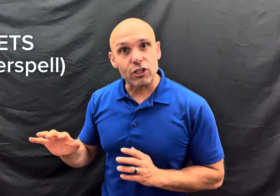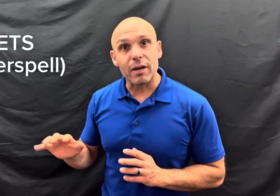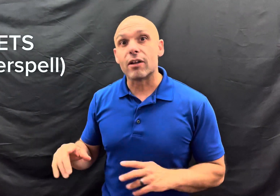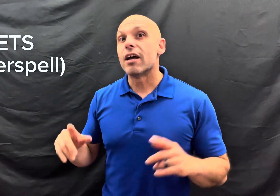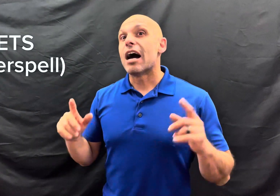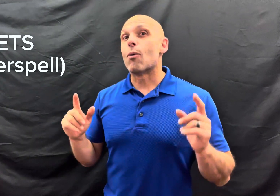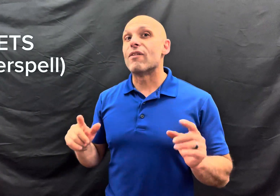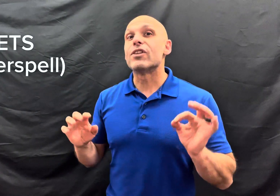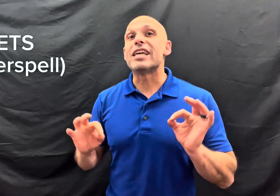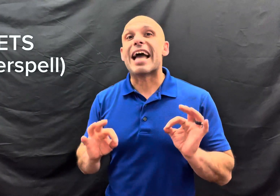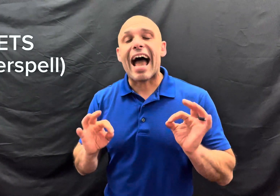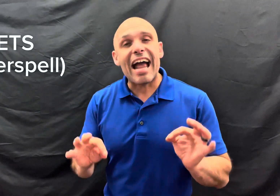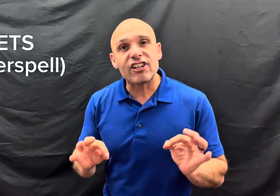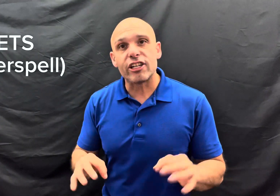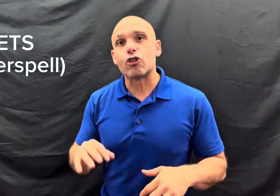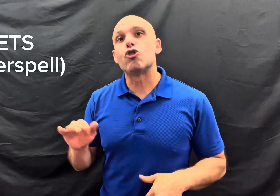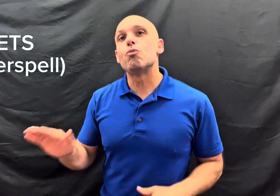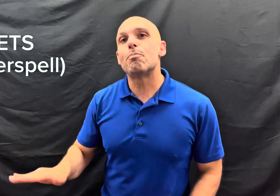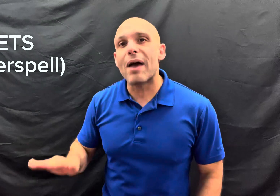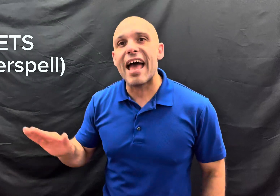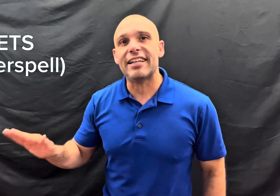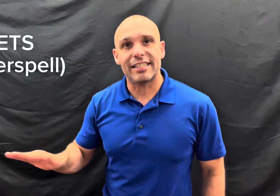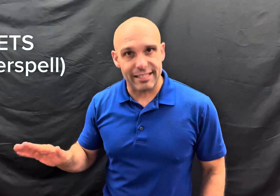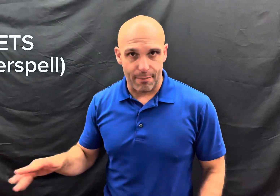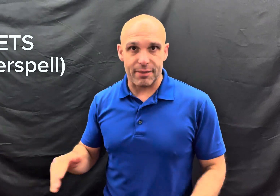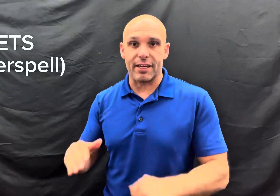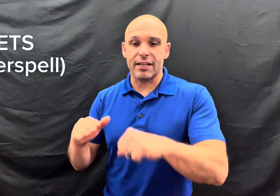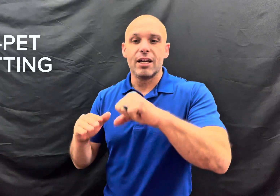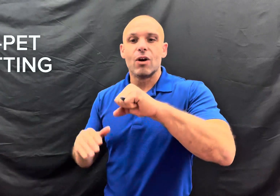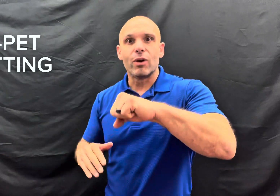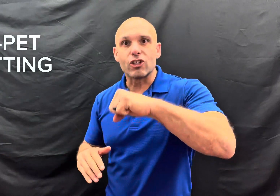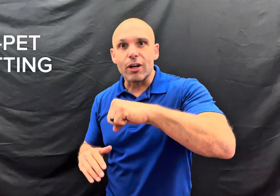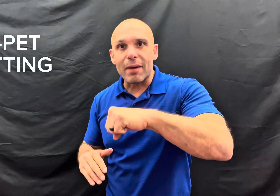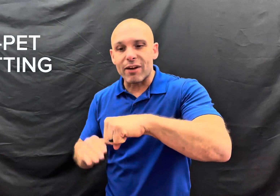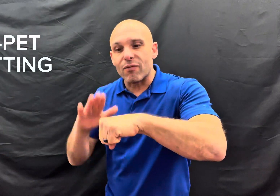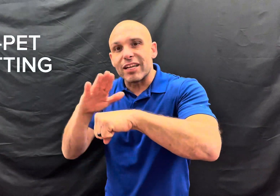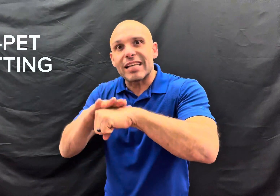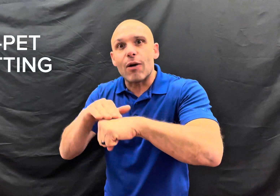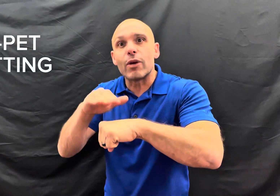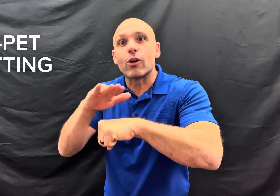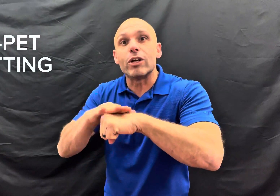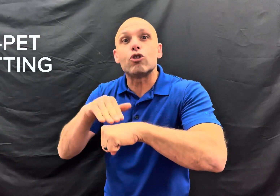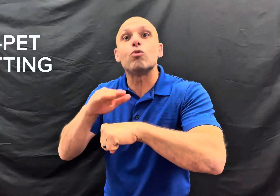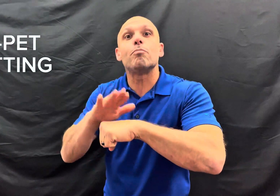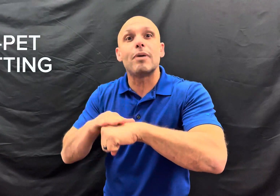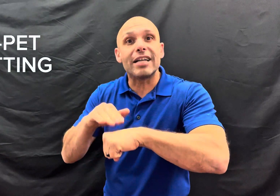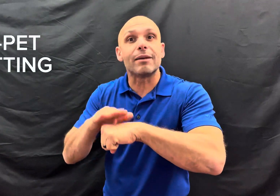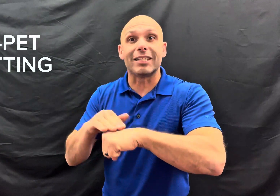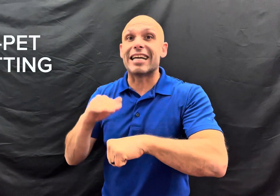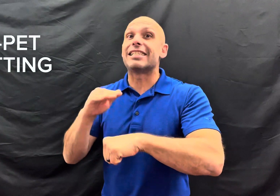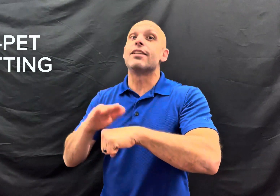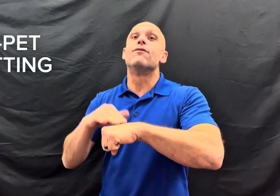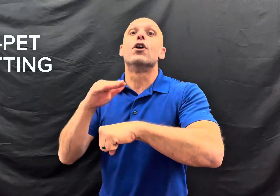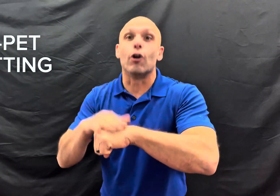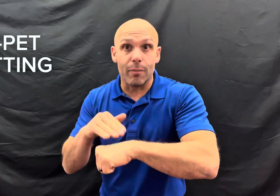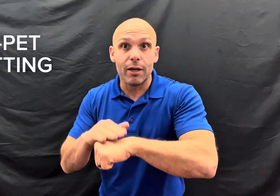spelled. However, the action to pet something, we're just going to make a fist and we're going to pet something. That's the verb. I